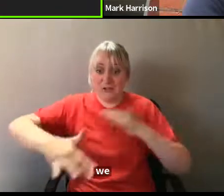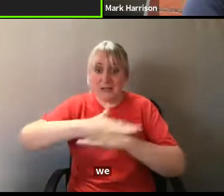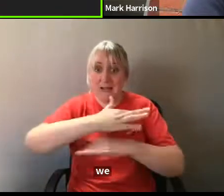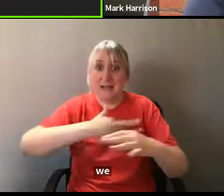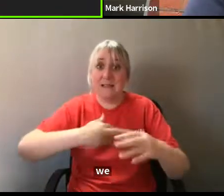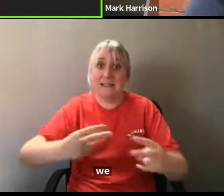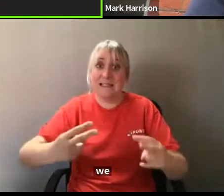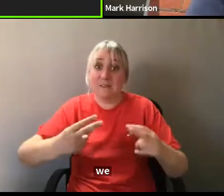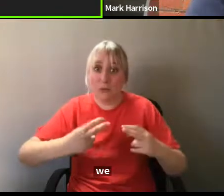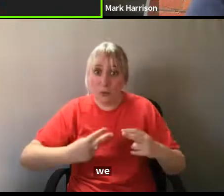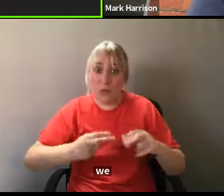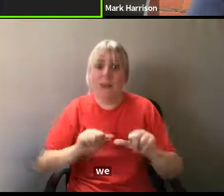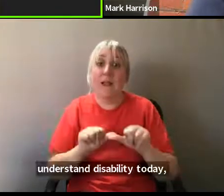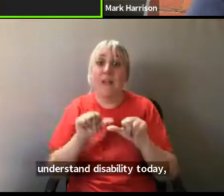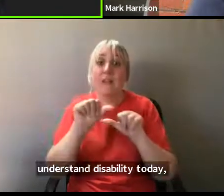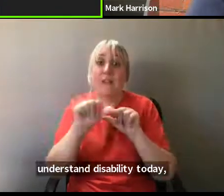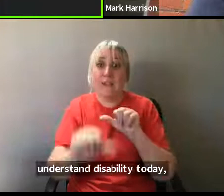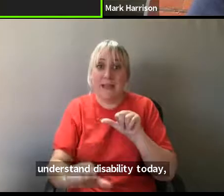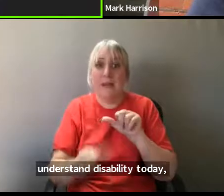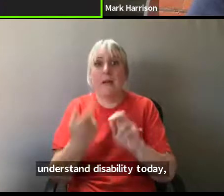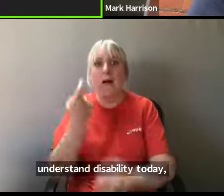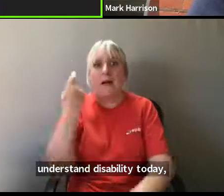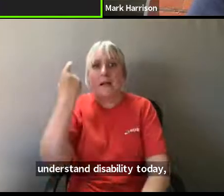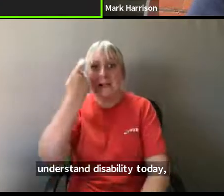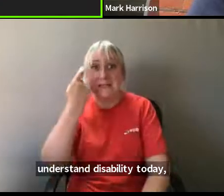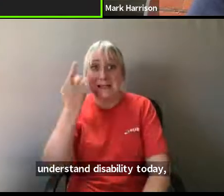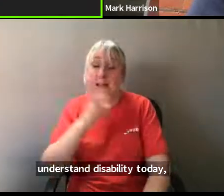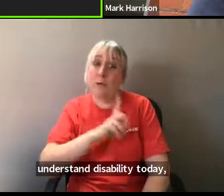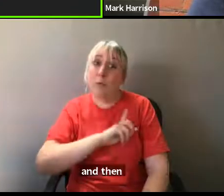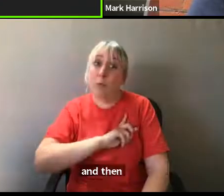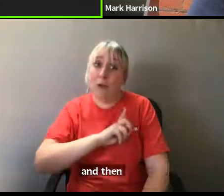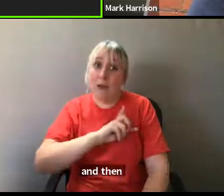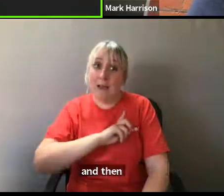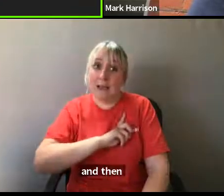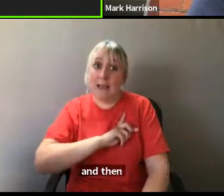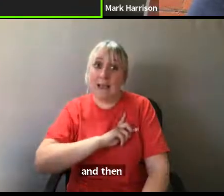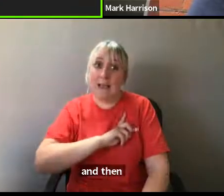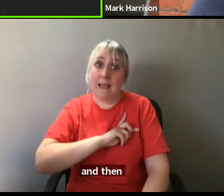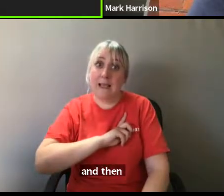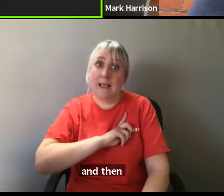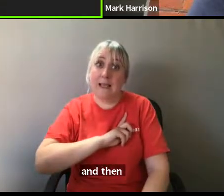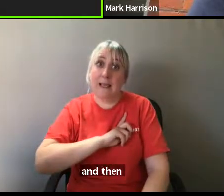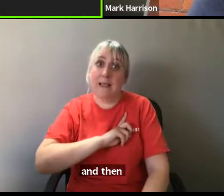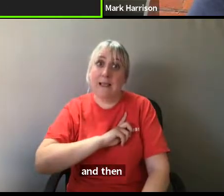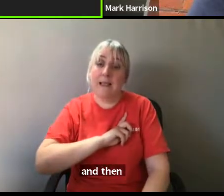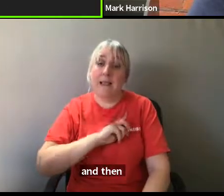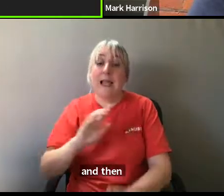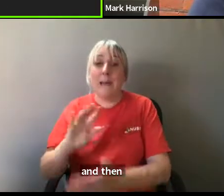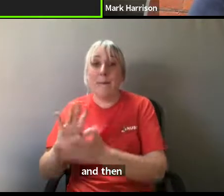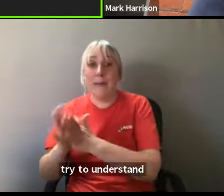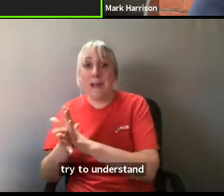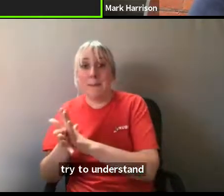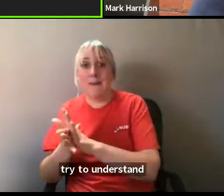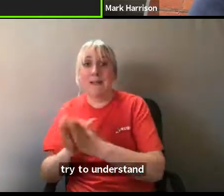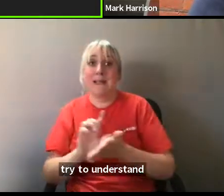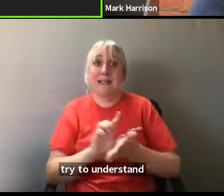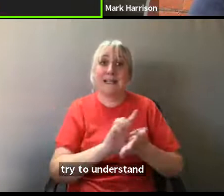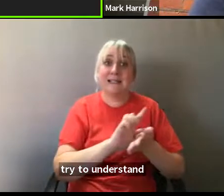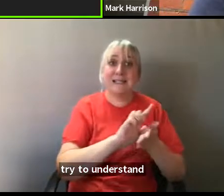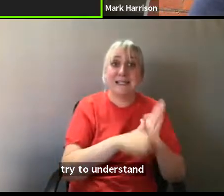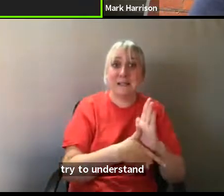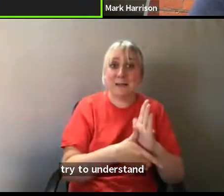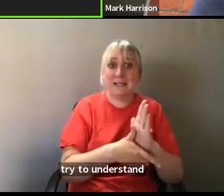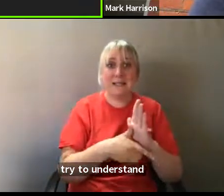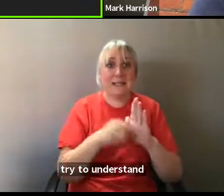to understand why impairment and disability are not